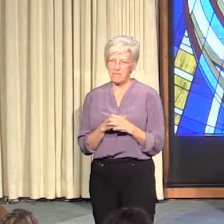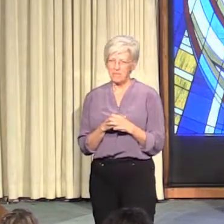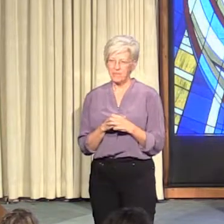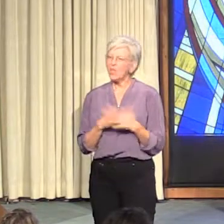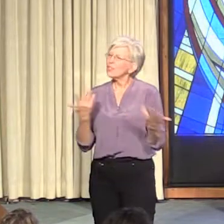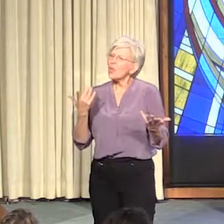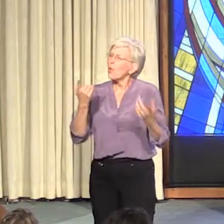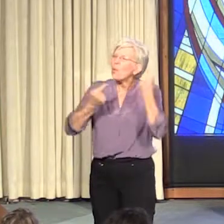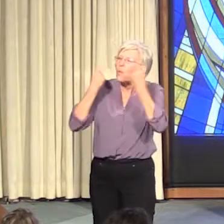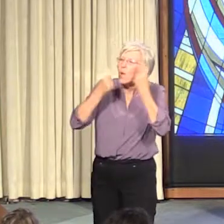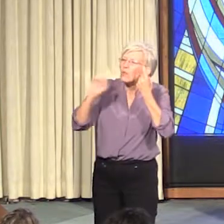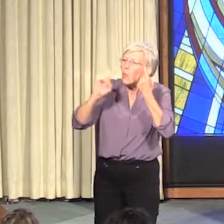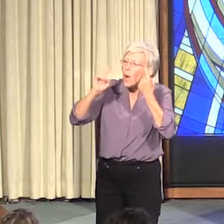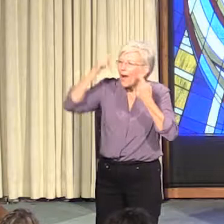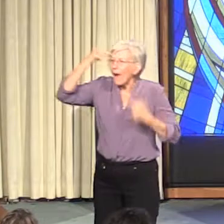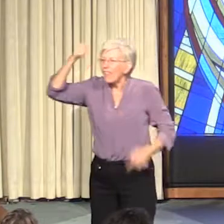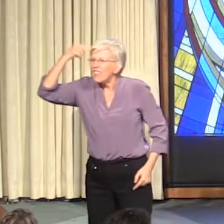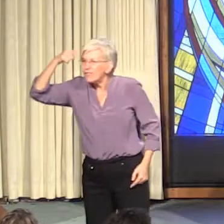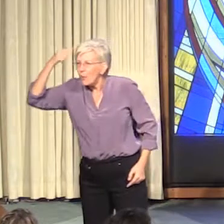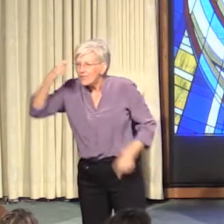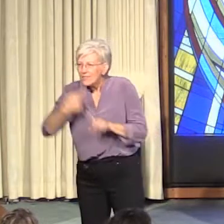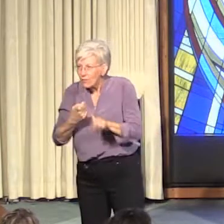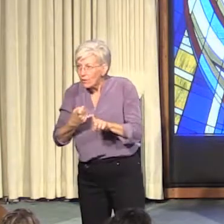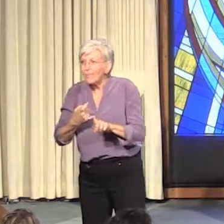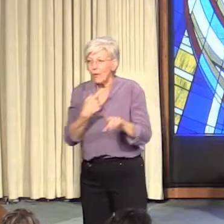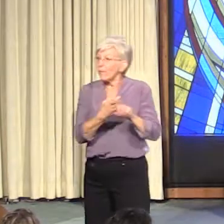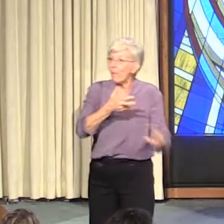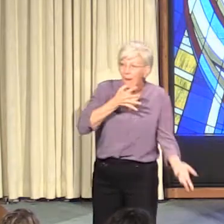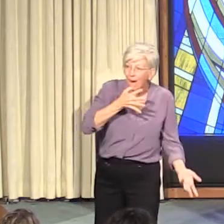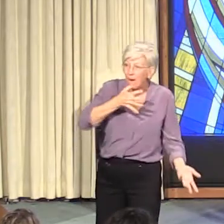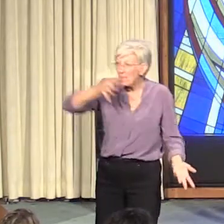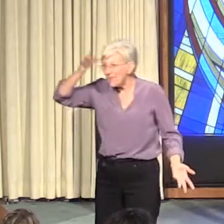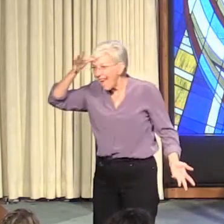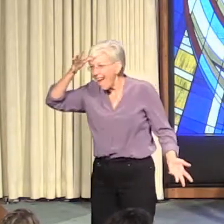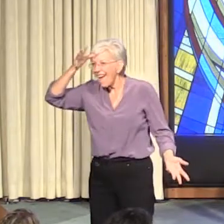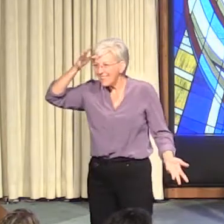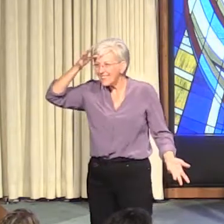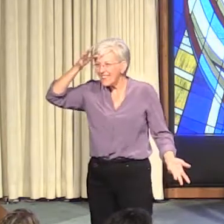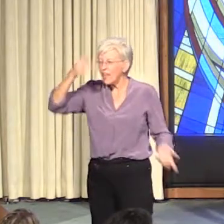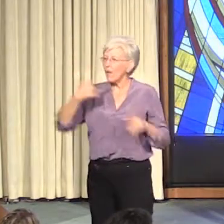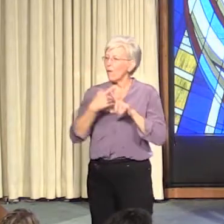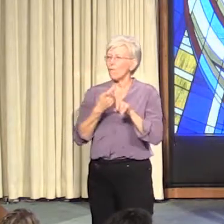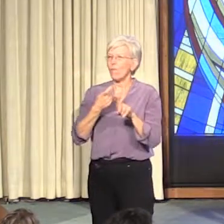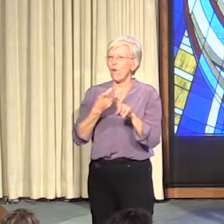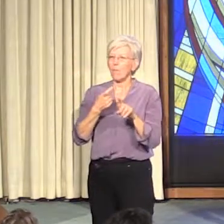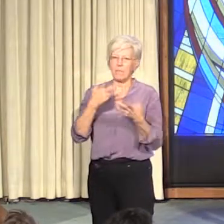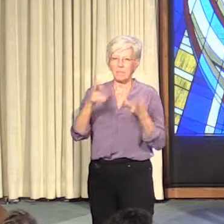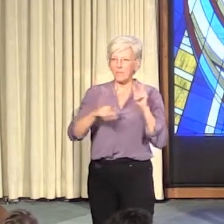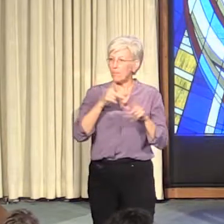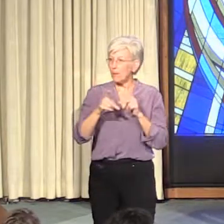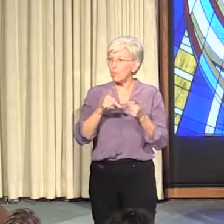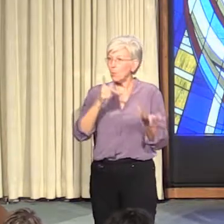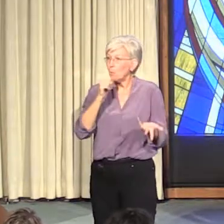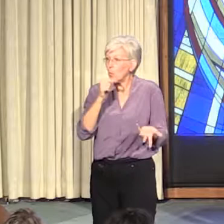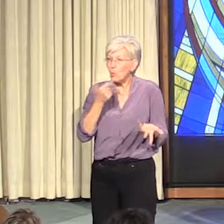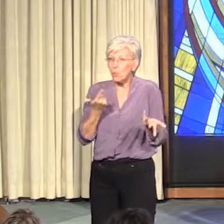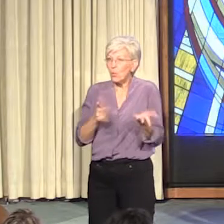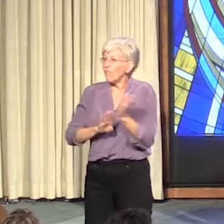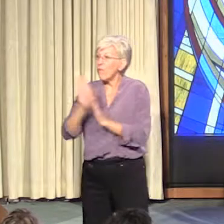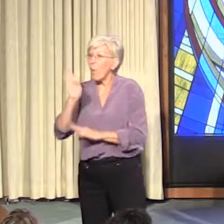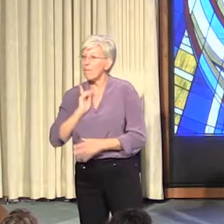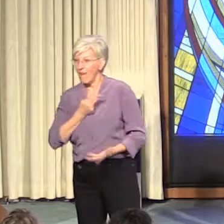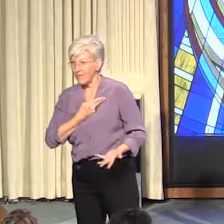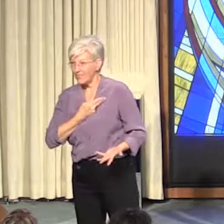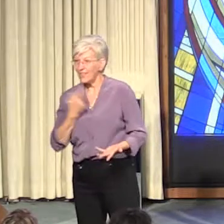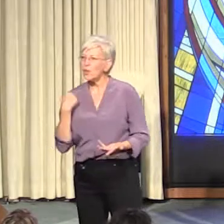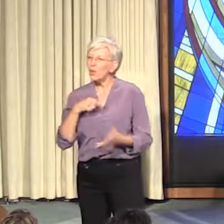So we wonder where we get these things from, you know? We get them from Mom, we get them from Dad. We get them from the people who formed us. We get